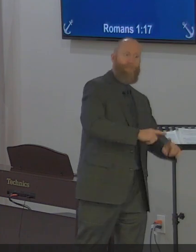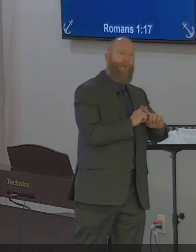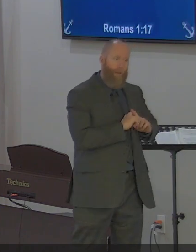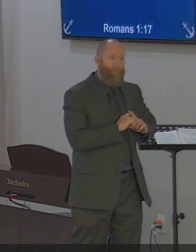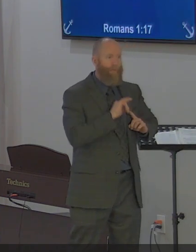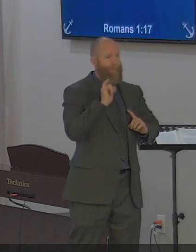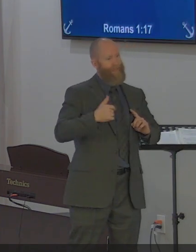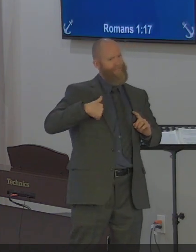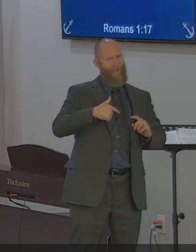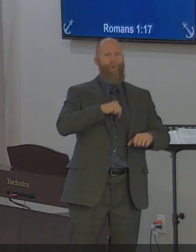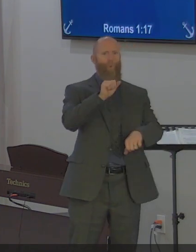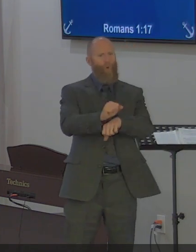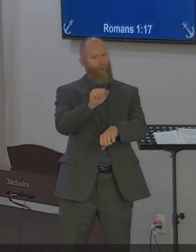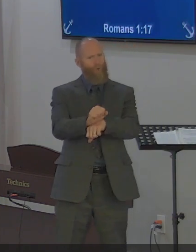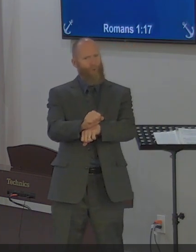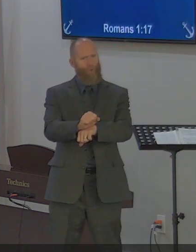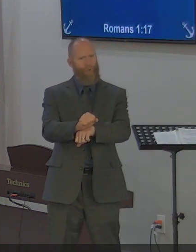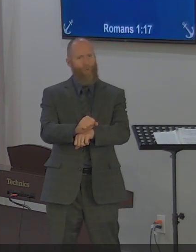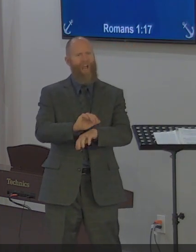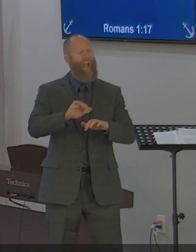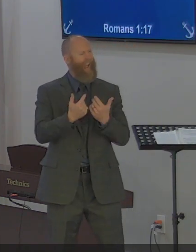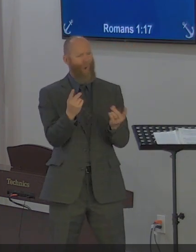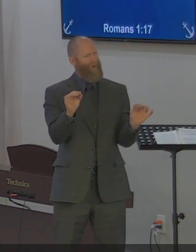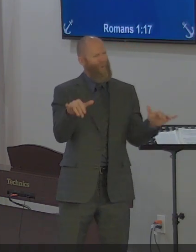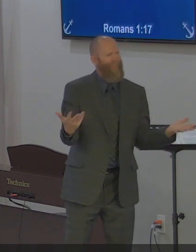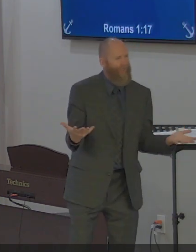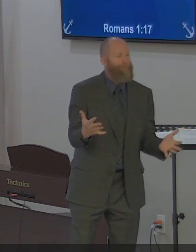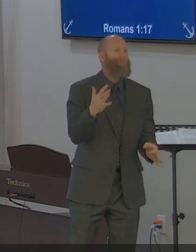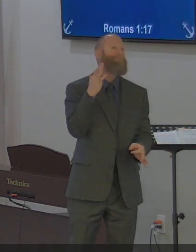so I think that's done through faith. Look at